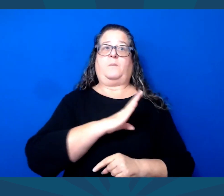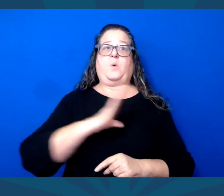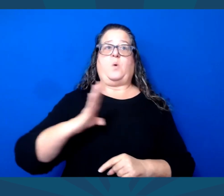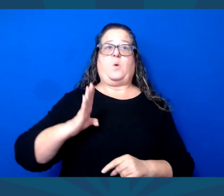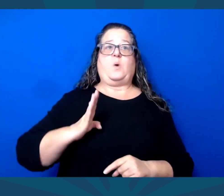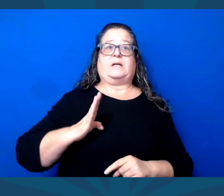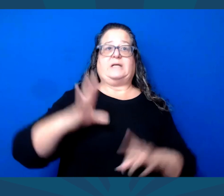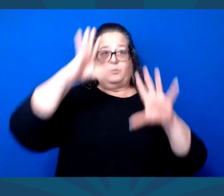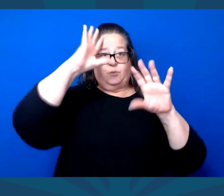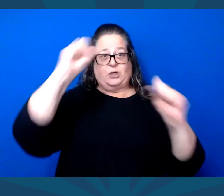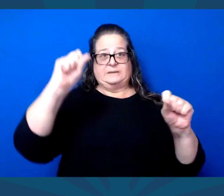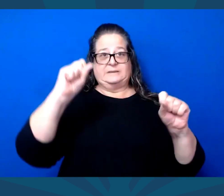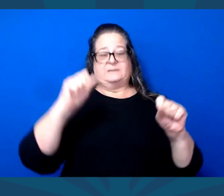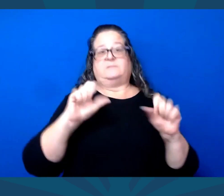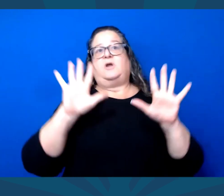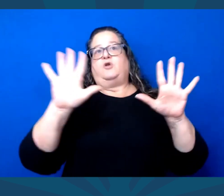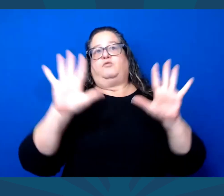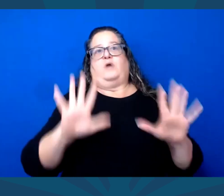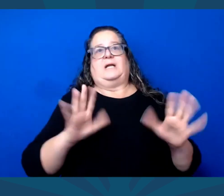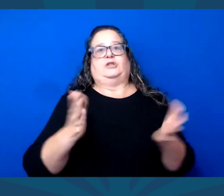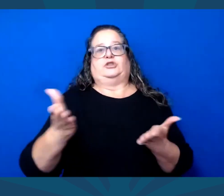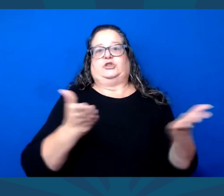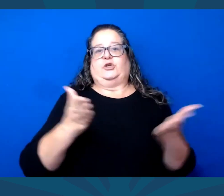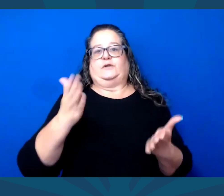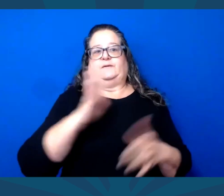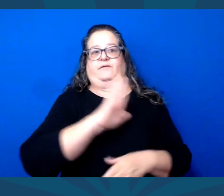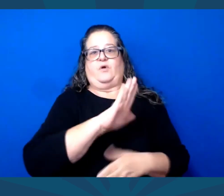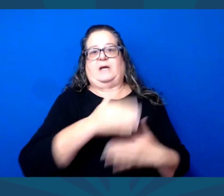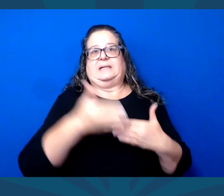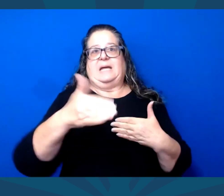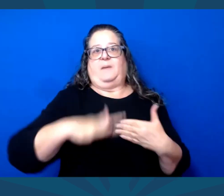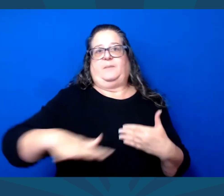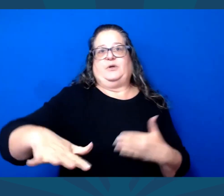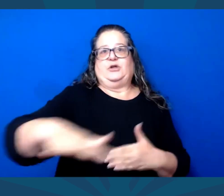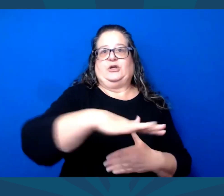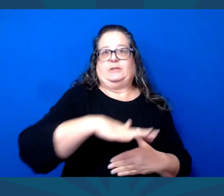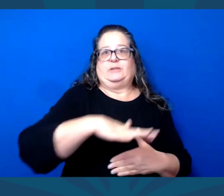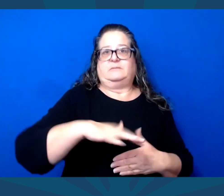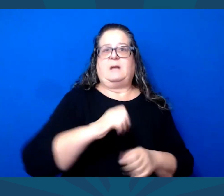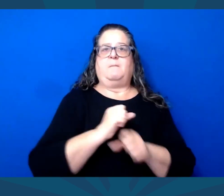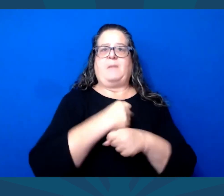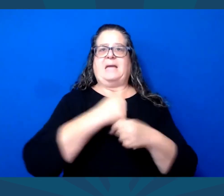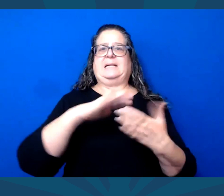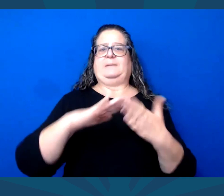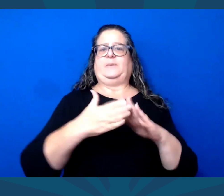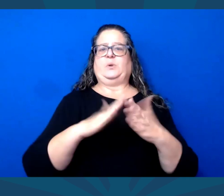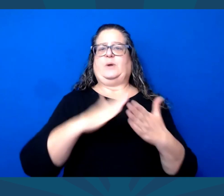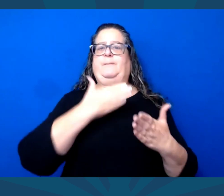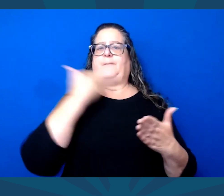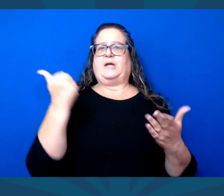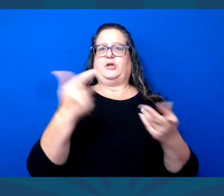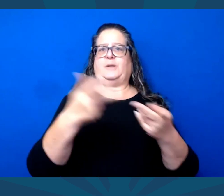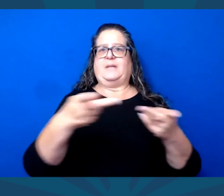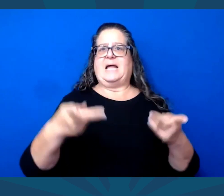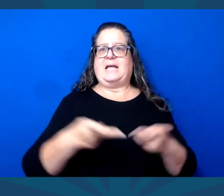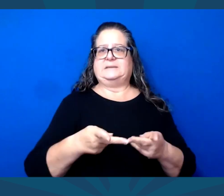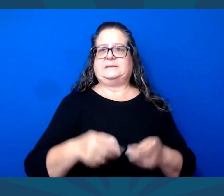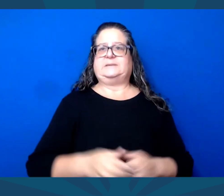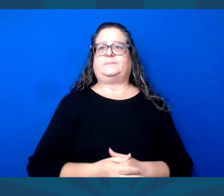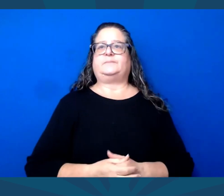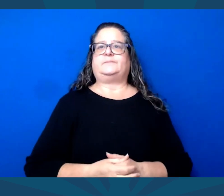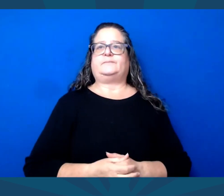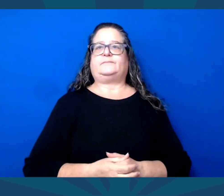has embraced the noble cause of helping those that cannot help themselves. Working under